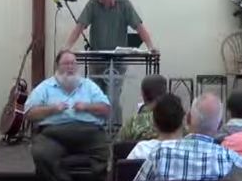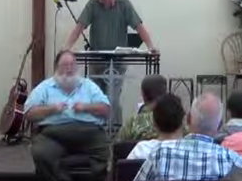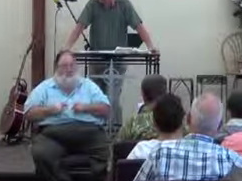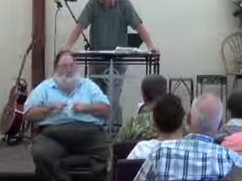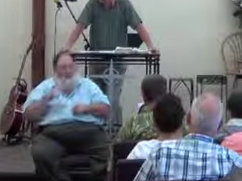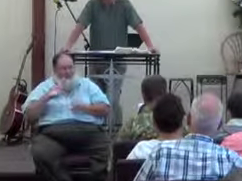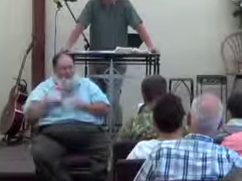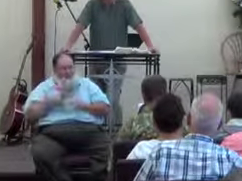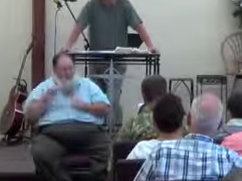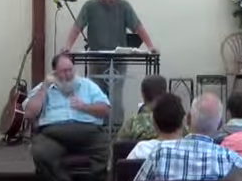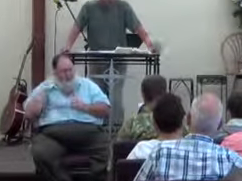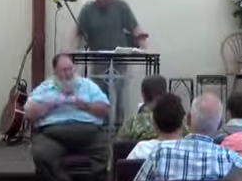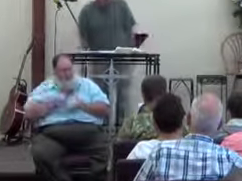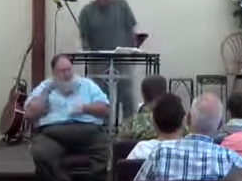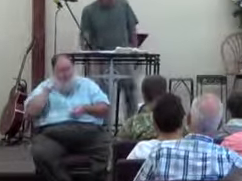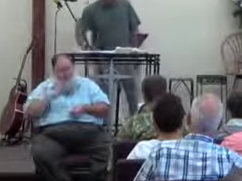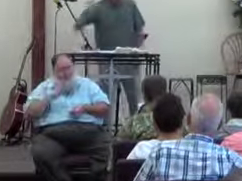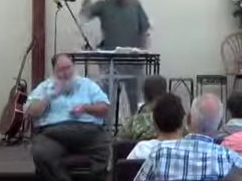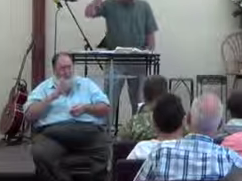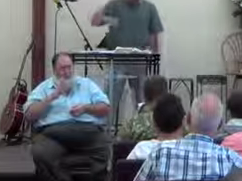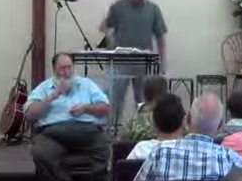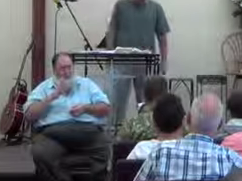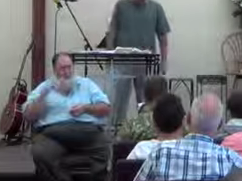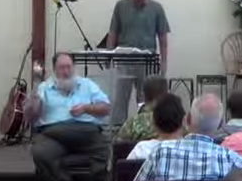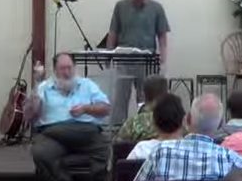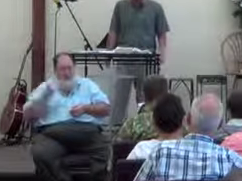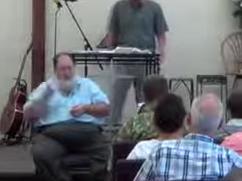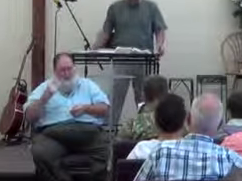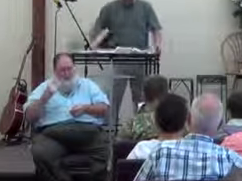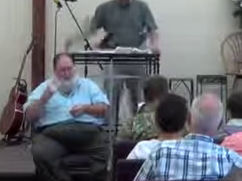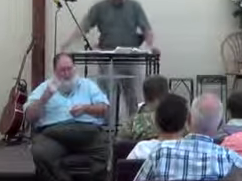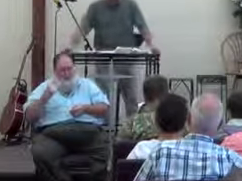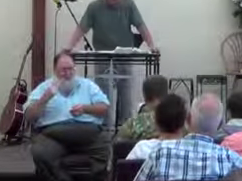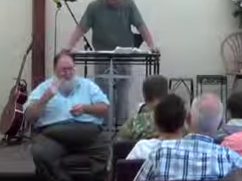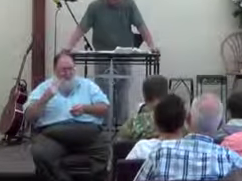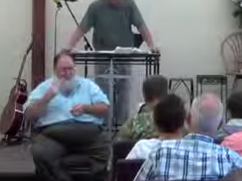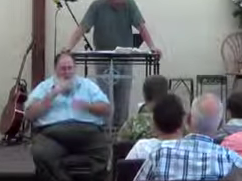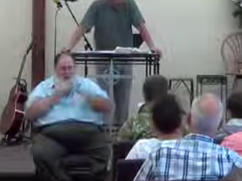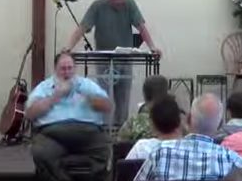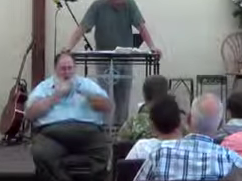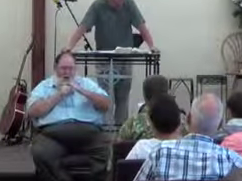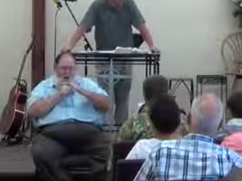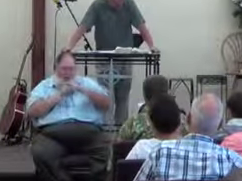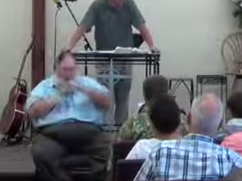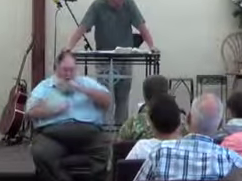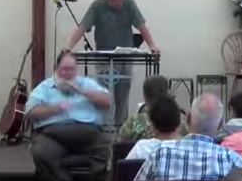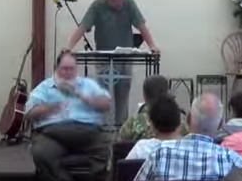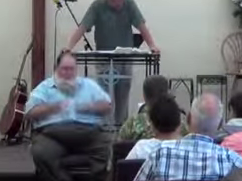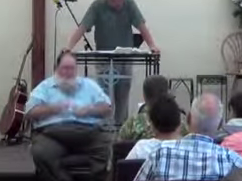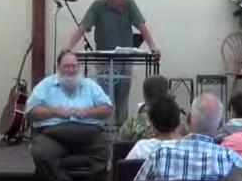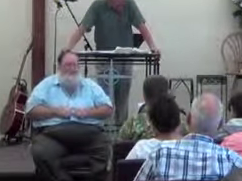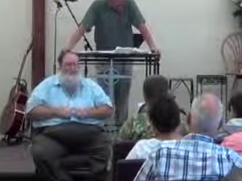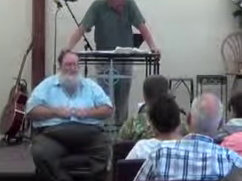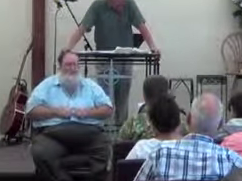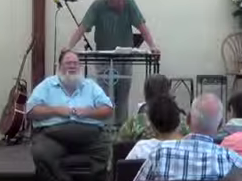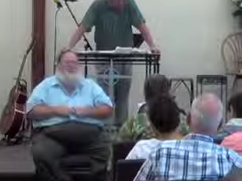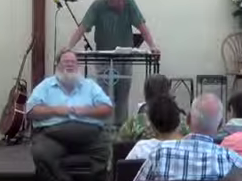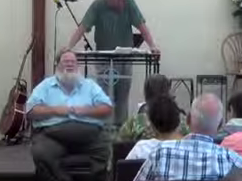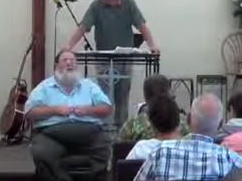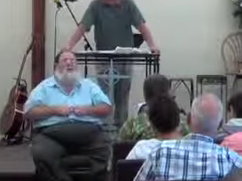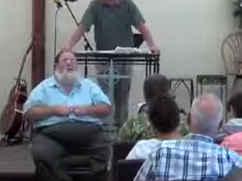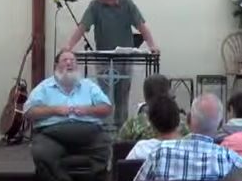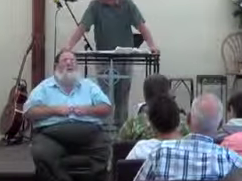off his pride pedestal right there. And God, what he did, he sent him out. He took away his kingdom, and he